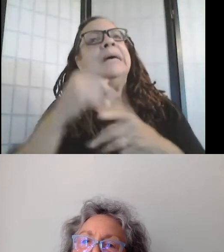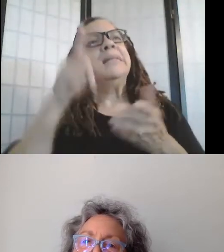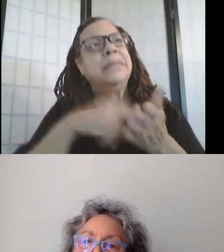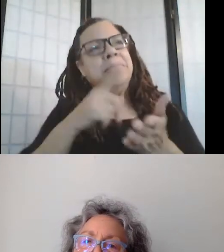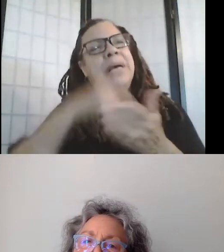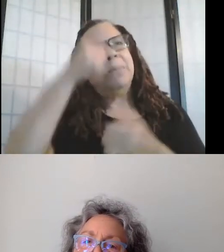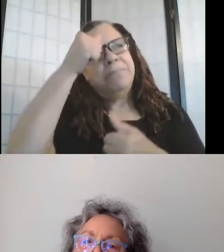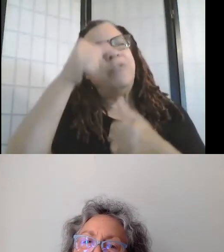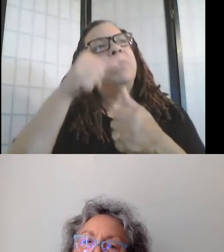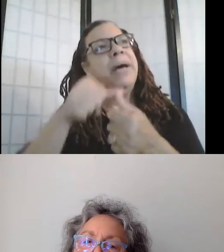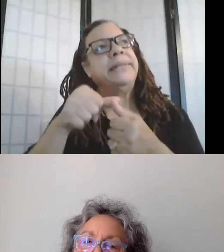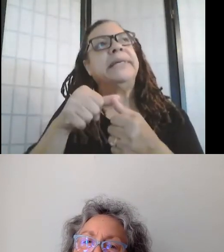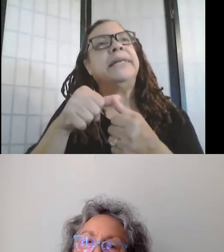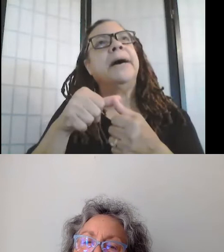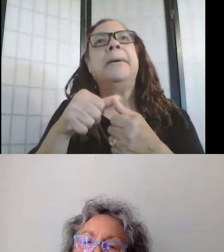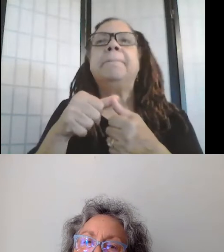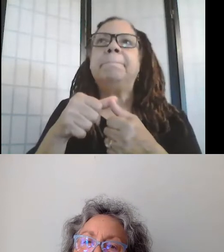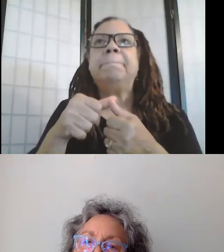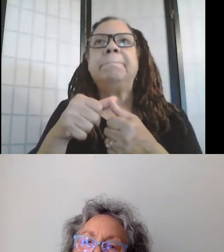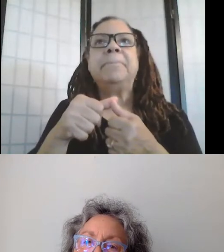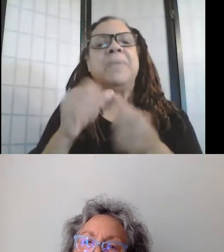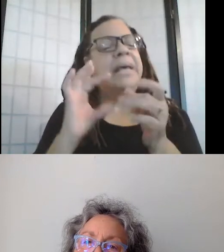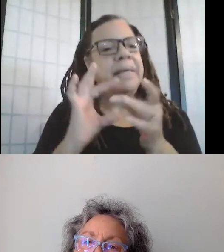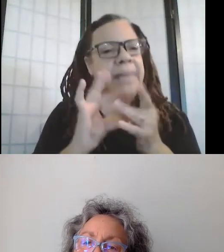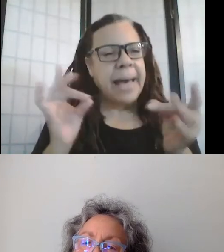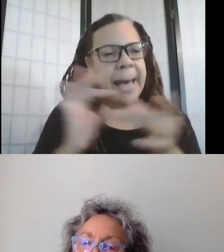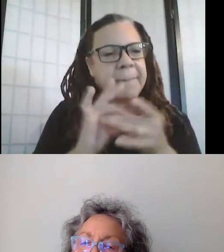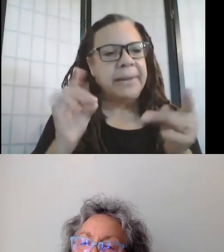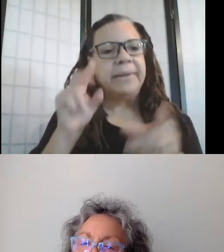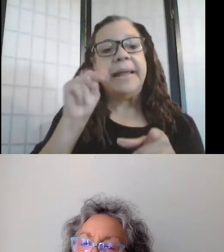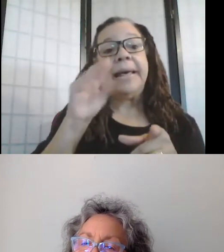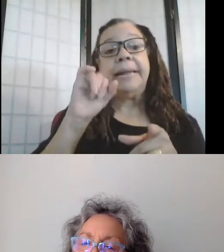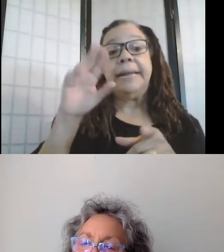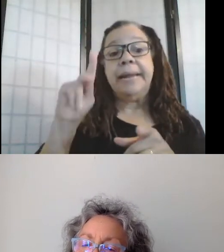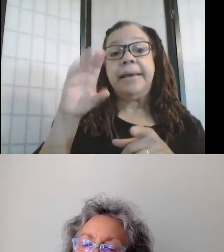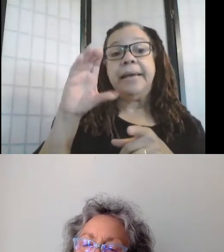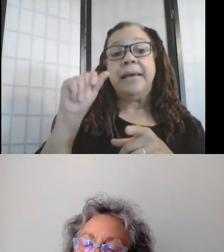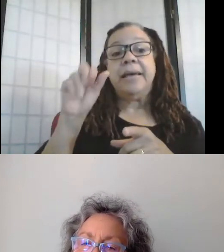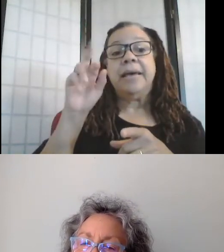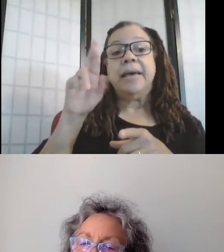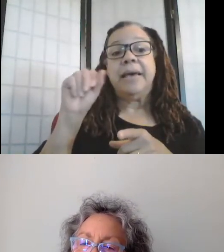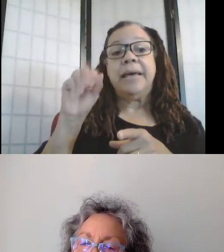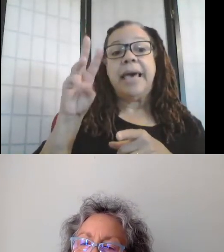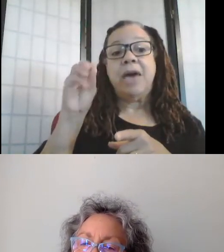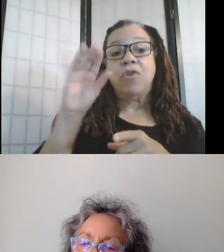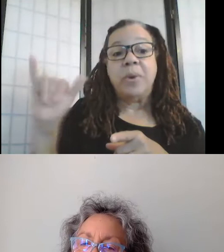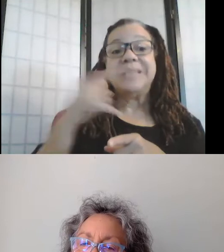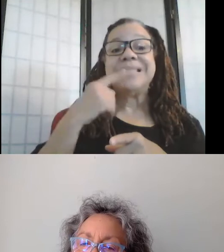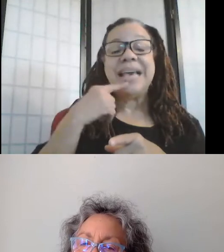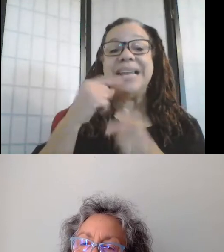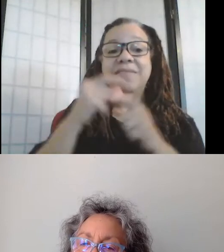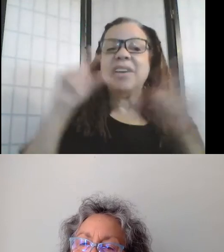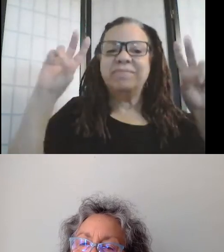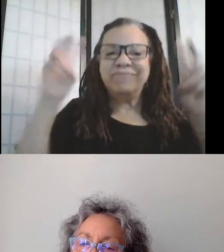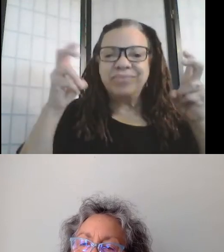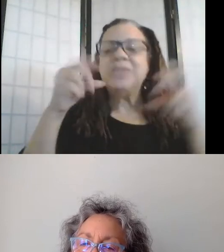of the comment that Nick Carraway makes in The Great Gatsby when